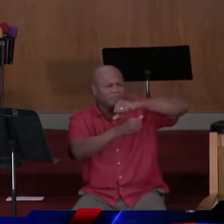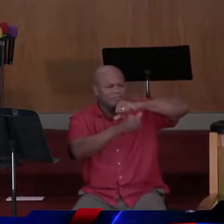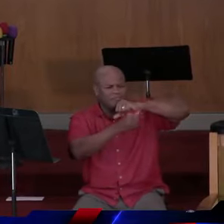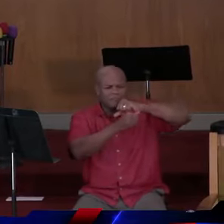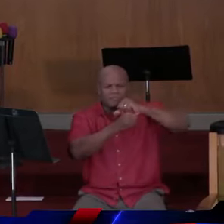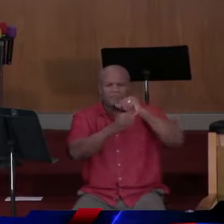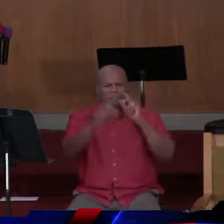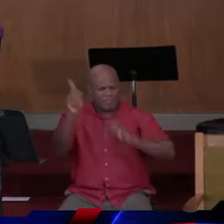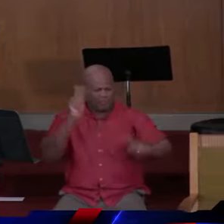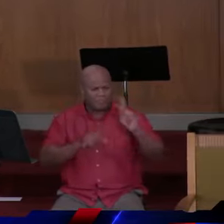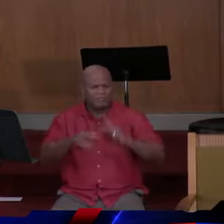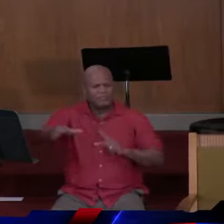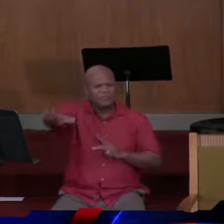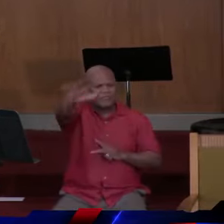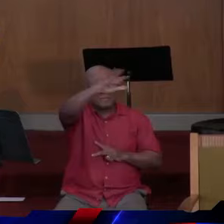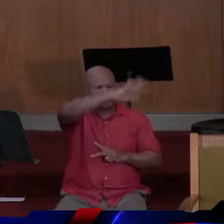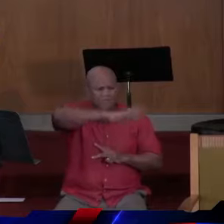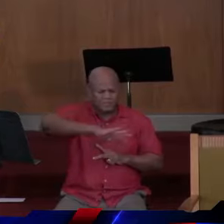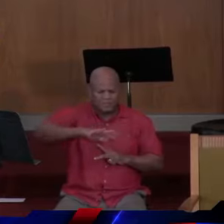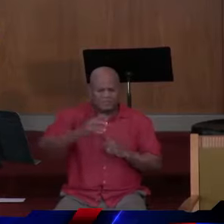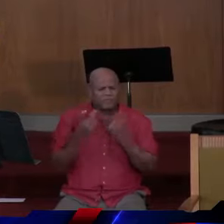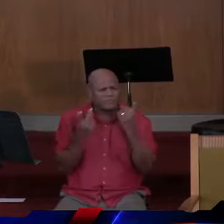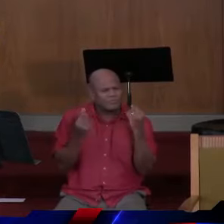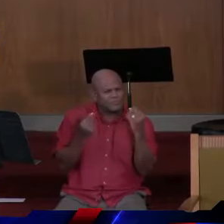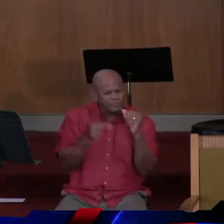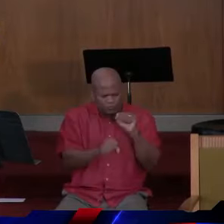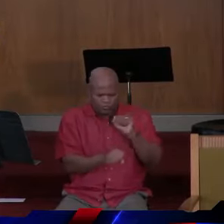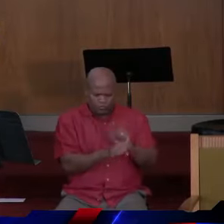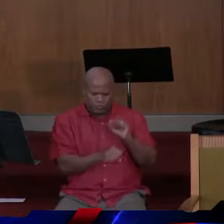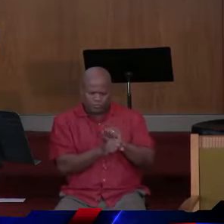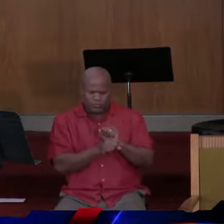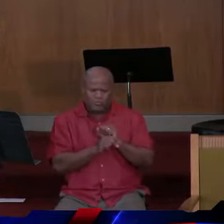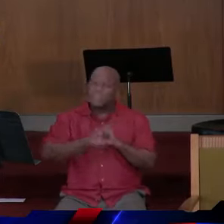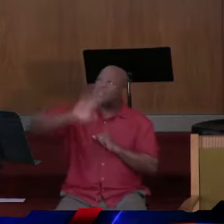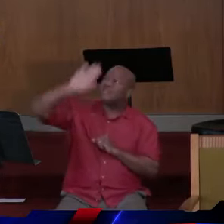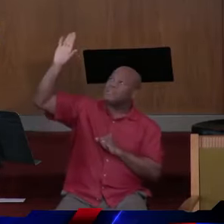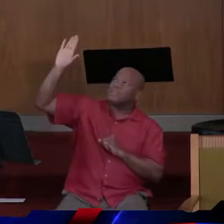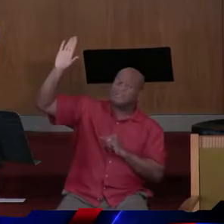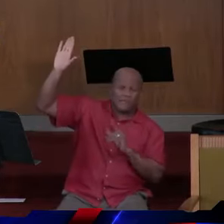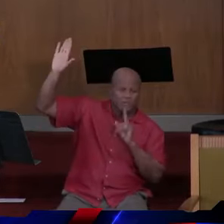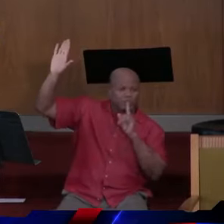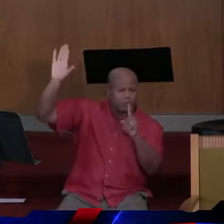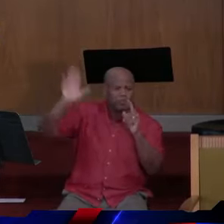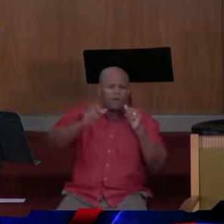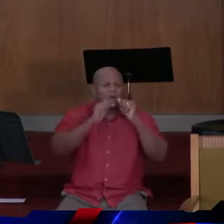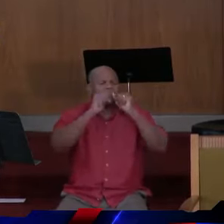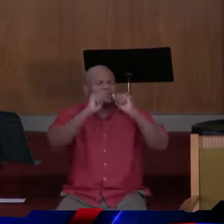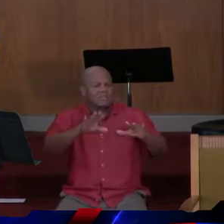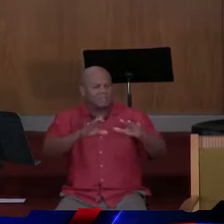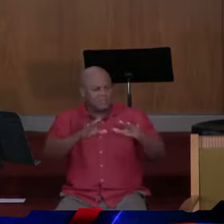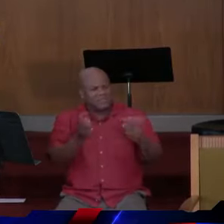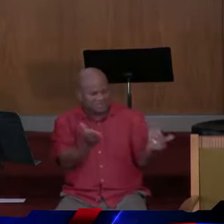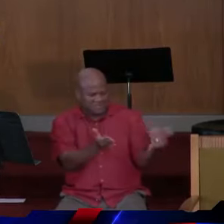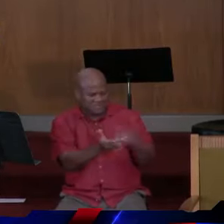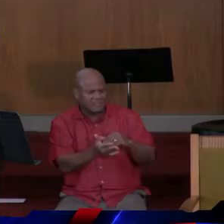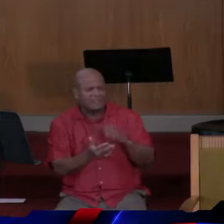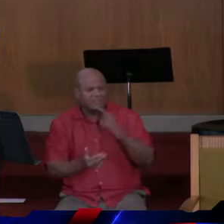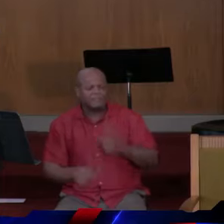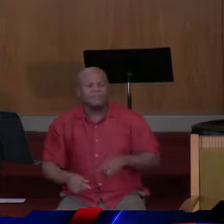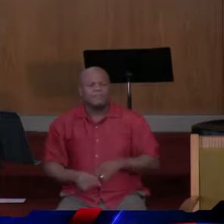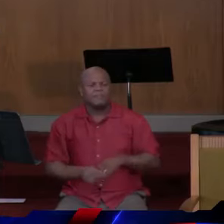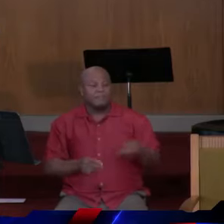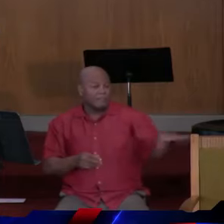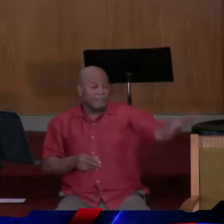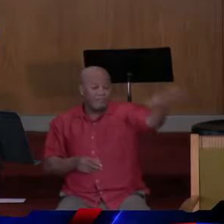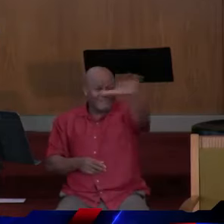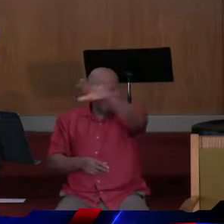operate in the blessed assurance. Let me say it again. We're operating